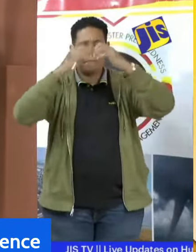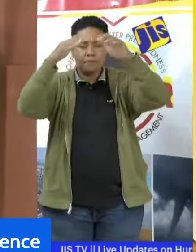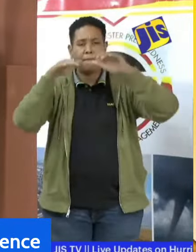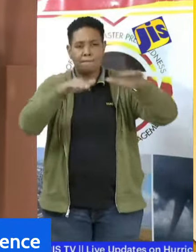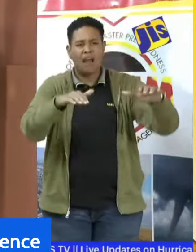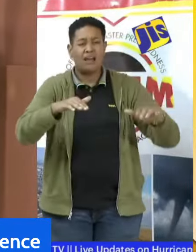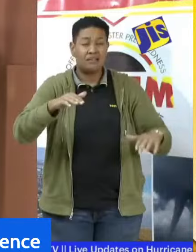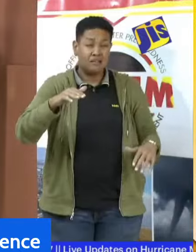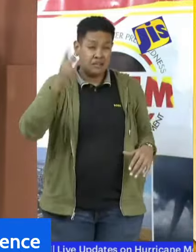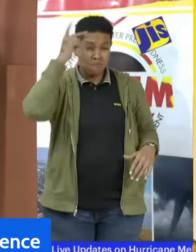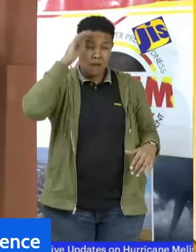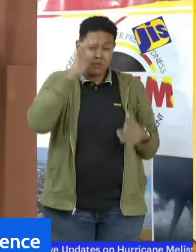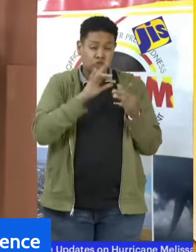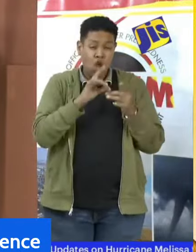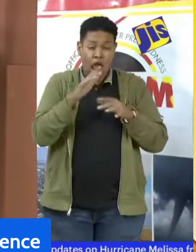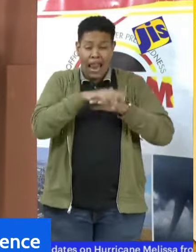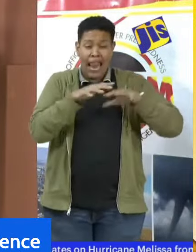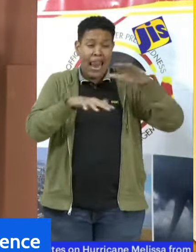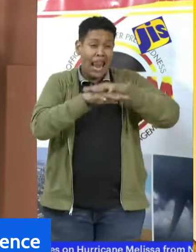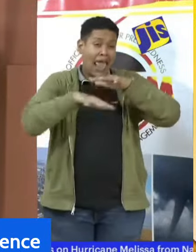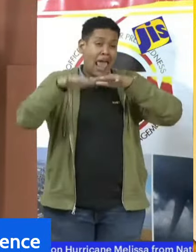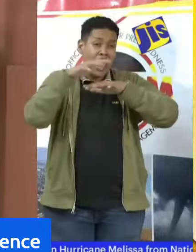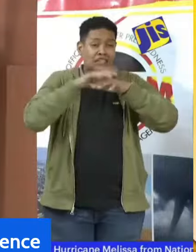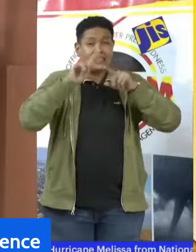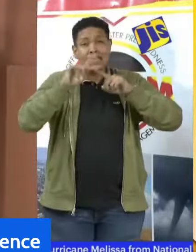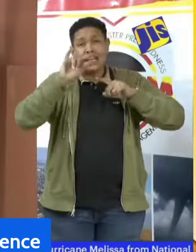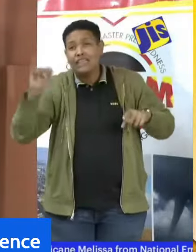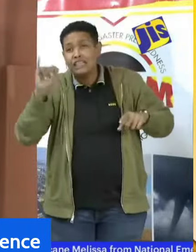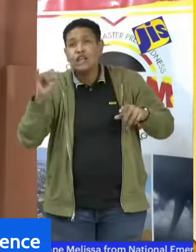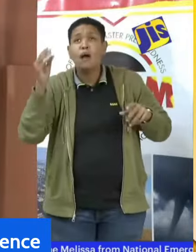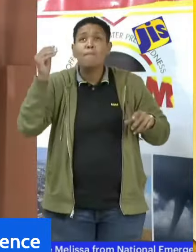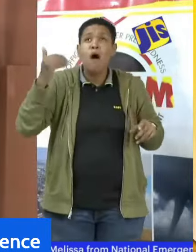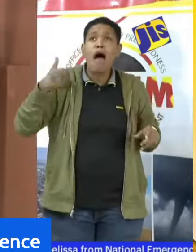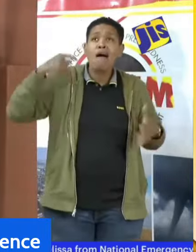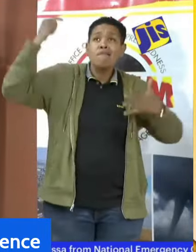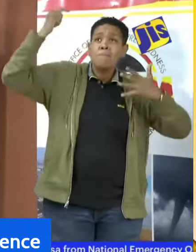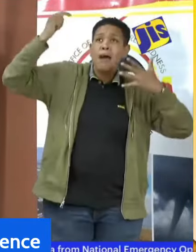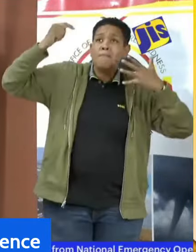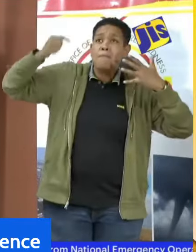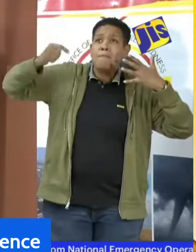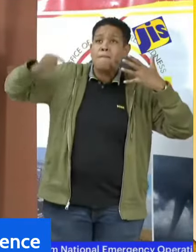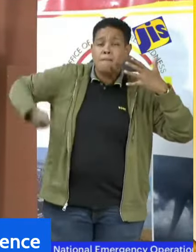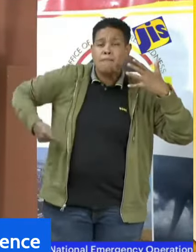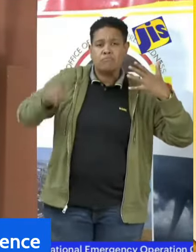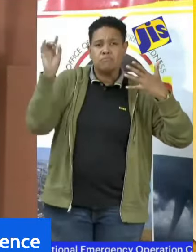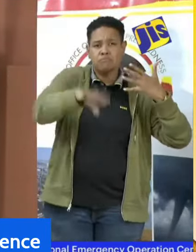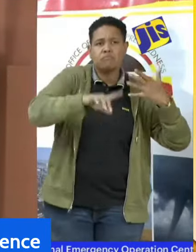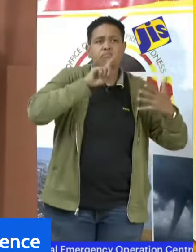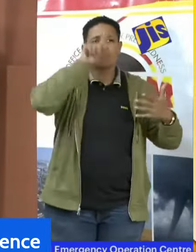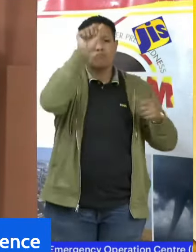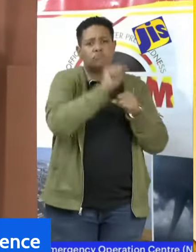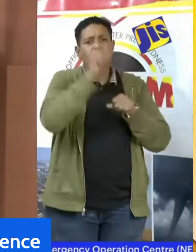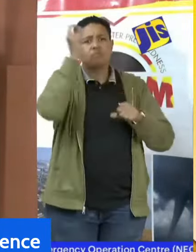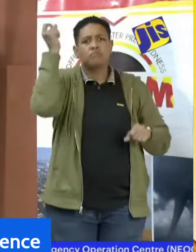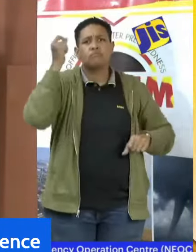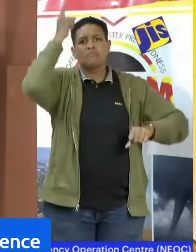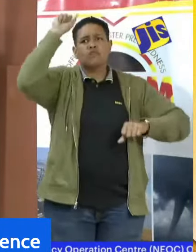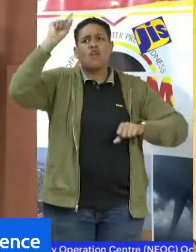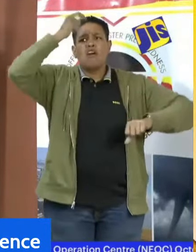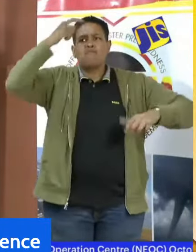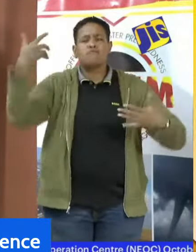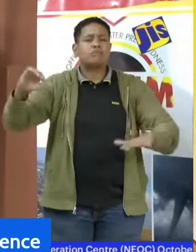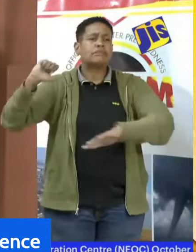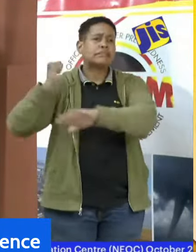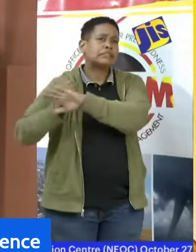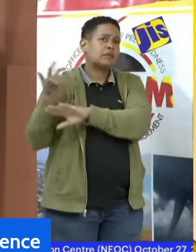various layers of insurance and coverage that an understanding government has put